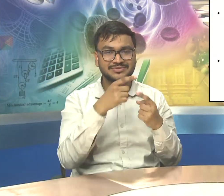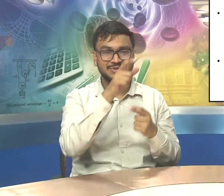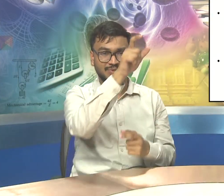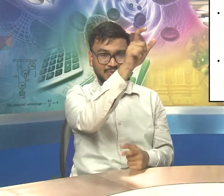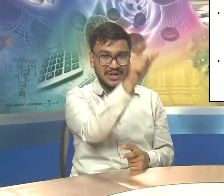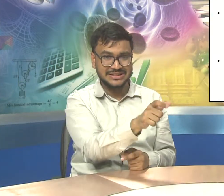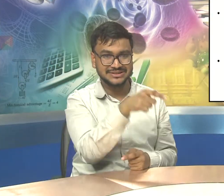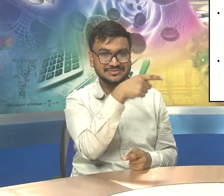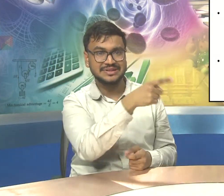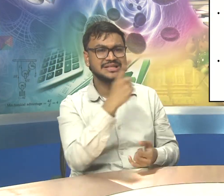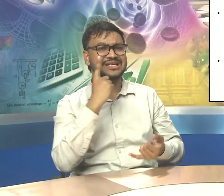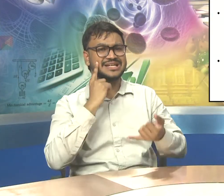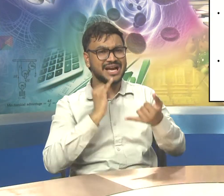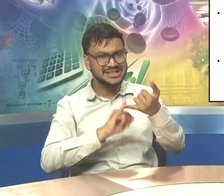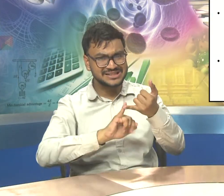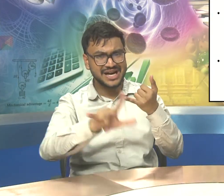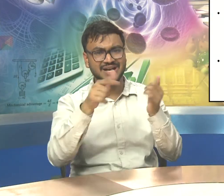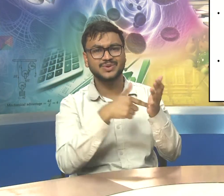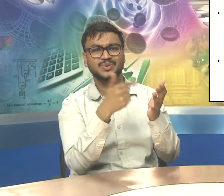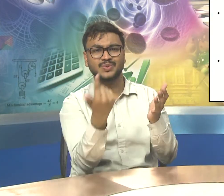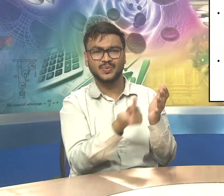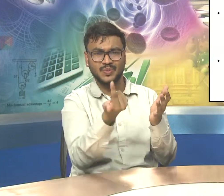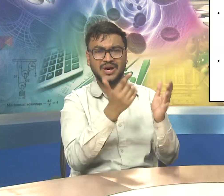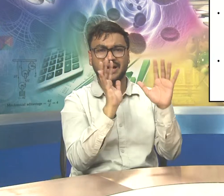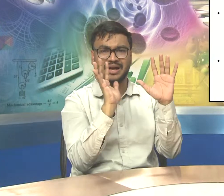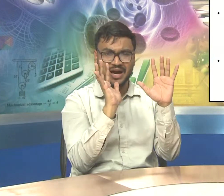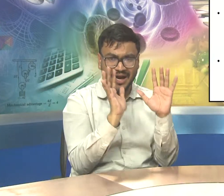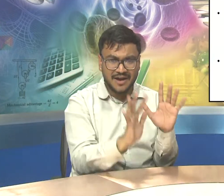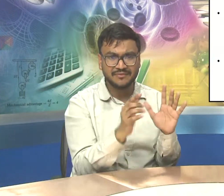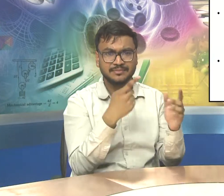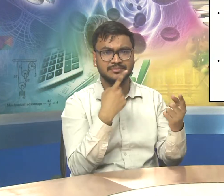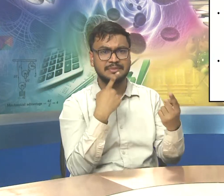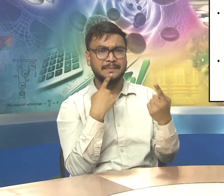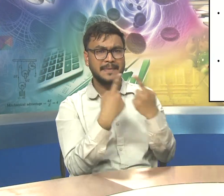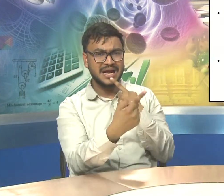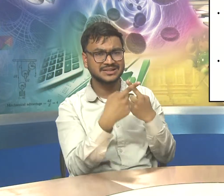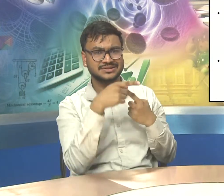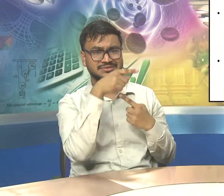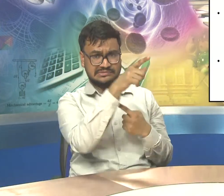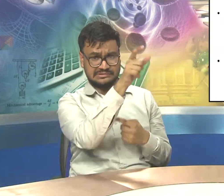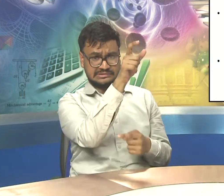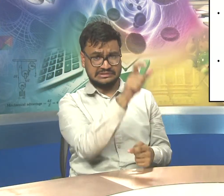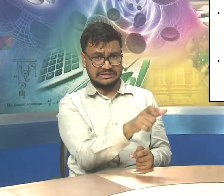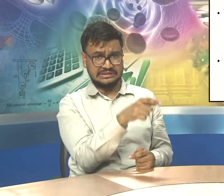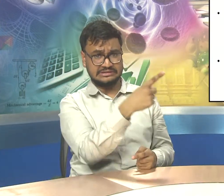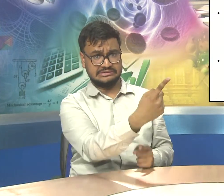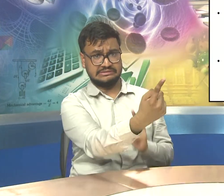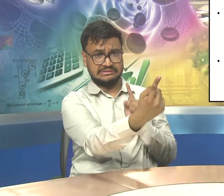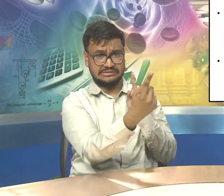We can use language to talk about the language itself.